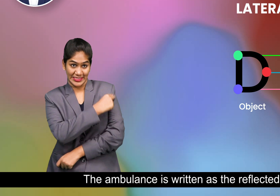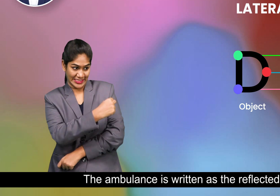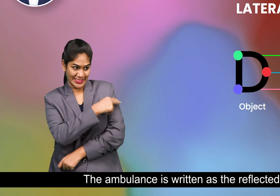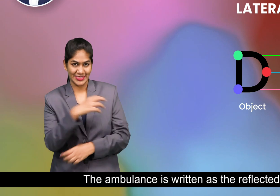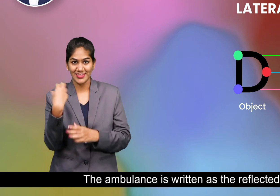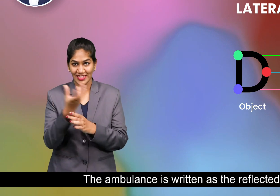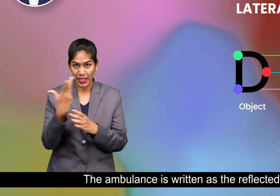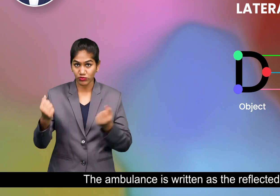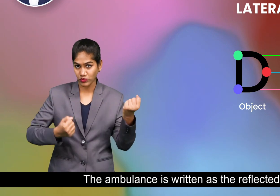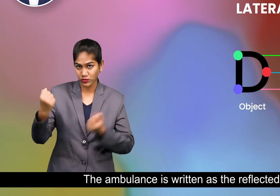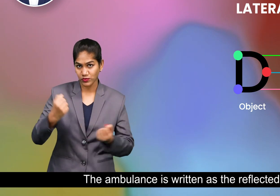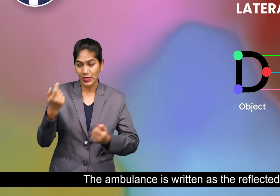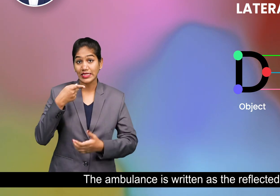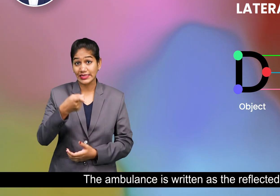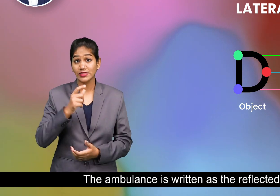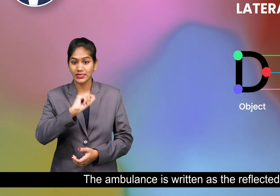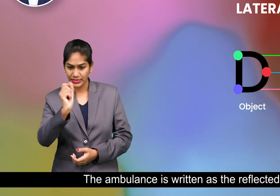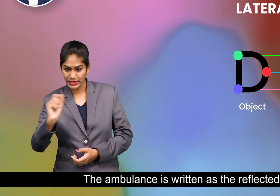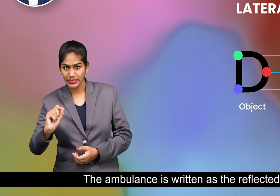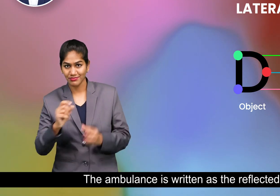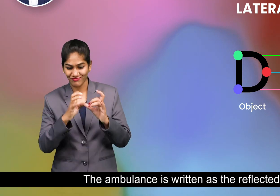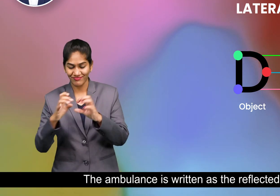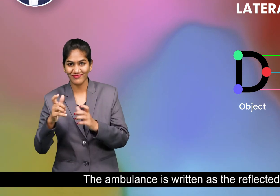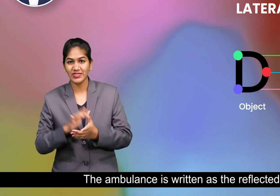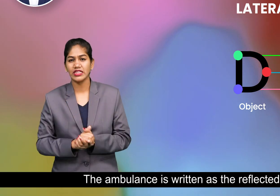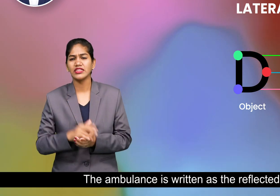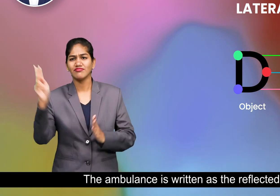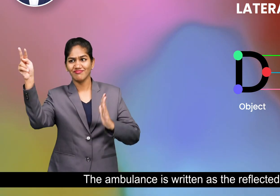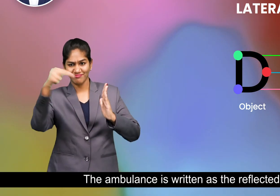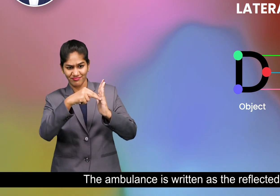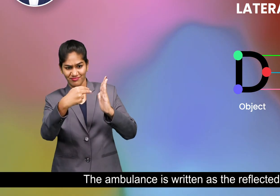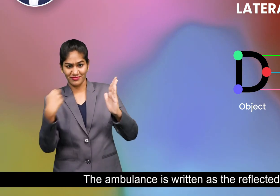The ambulance is written as the reflected image